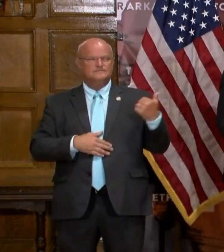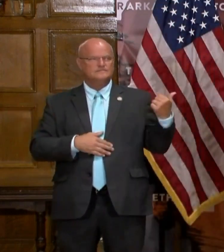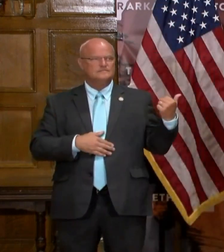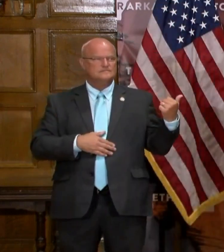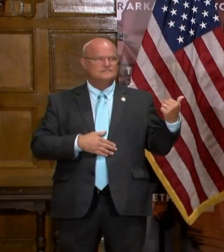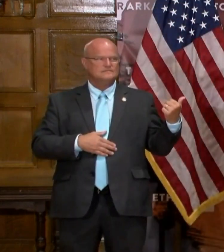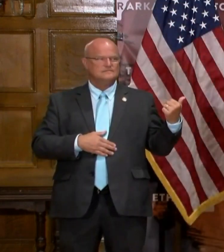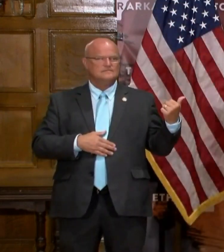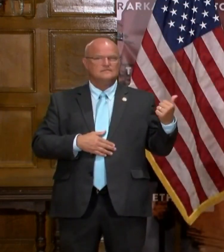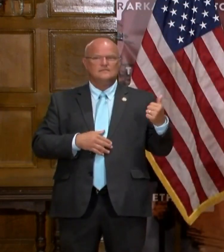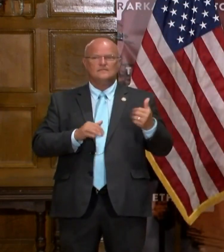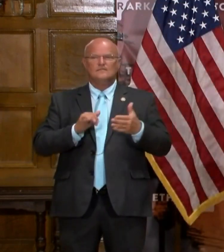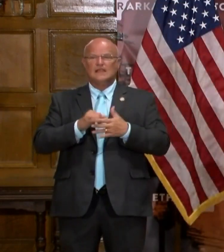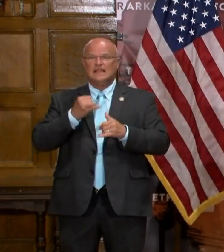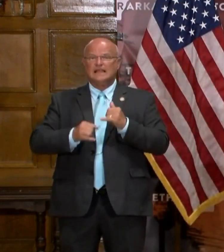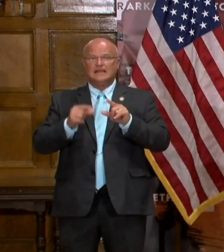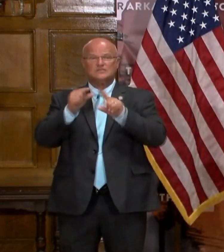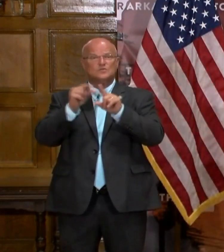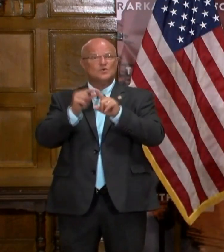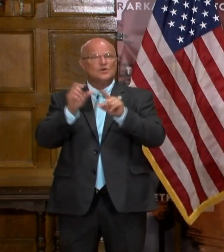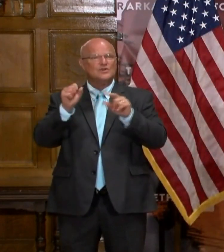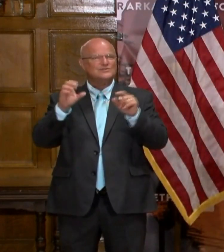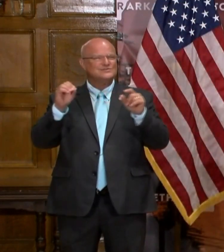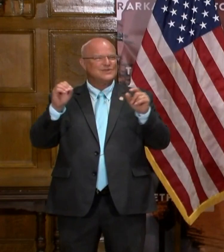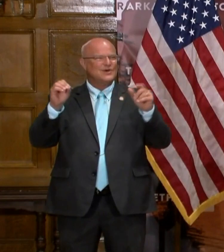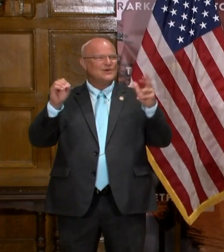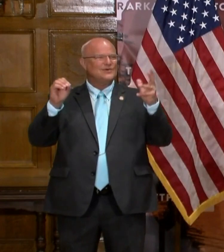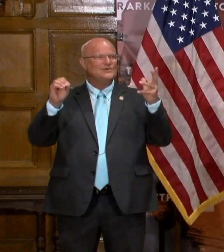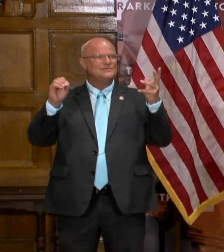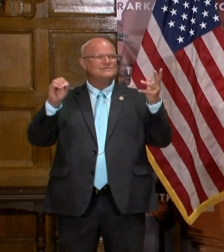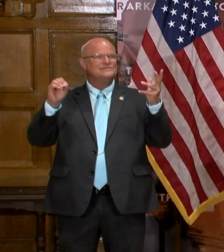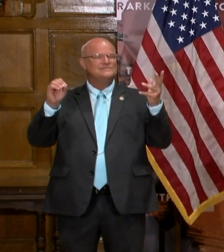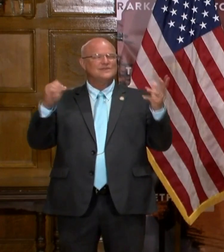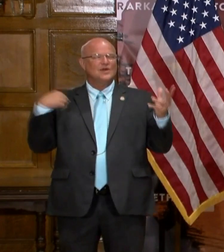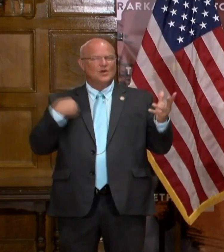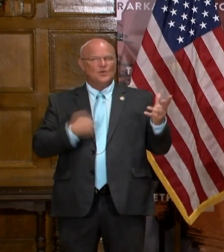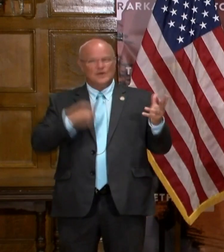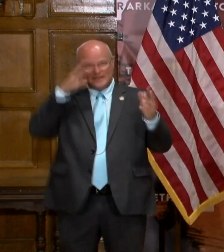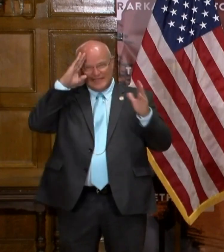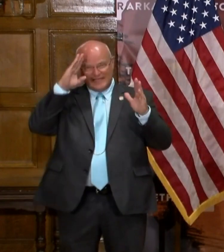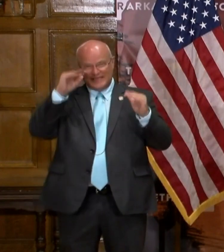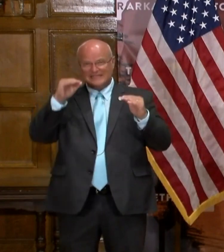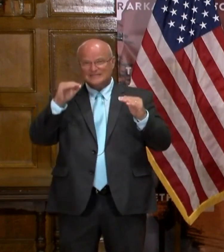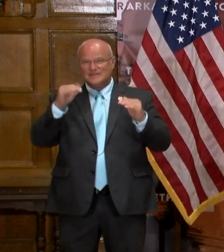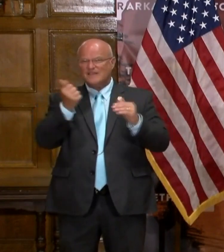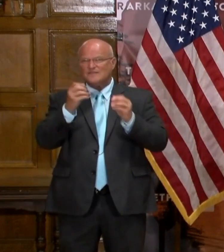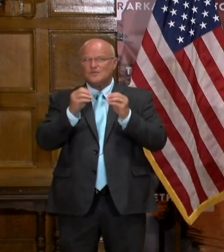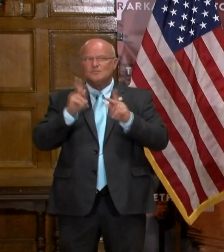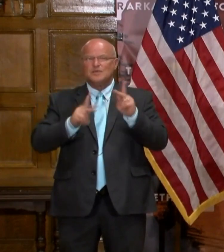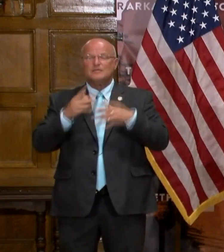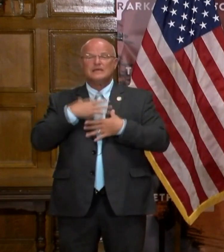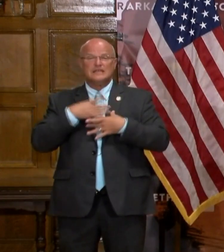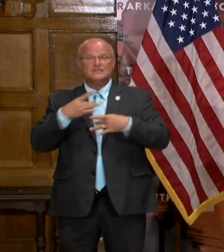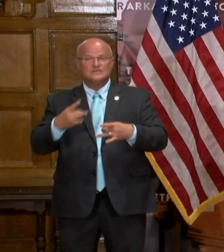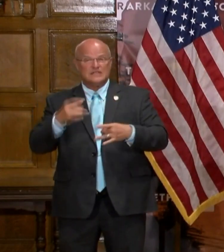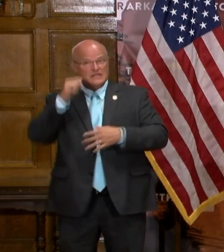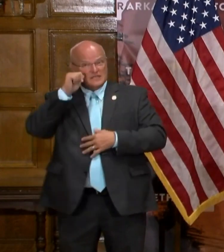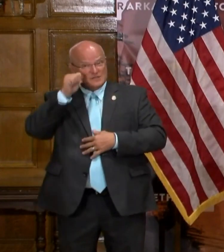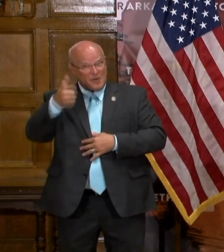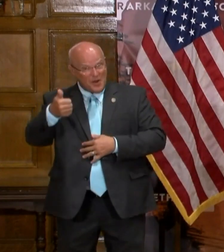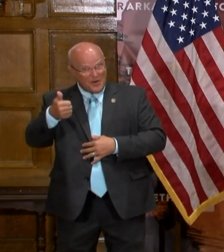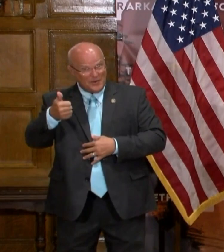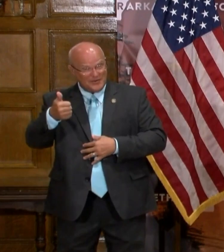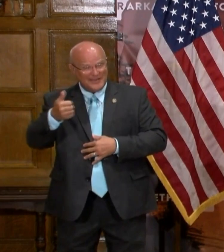With that, that's the last word, so we'll expect a few people be interested in